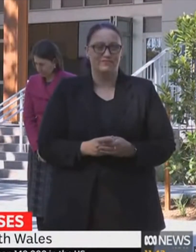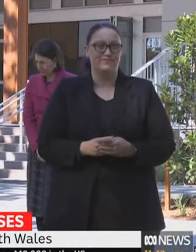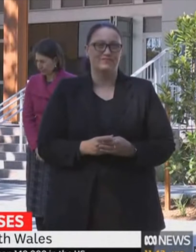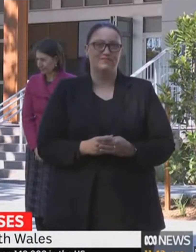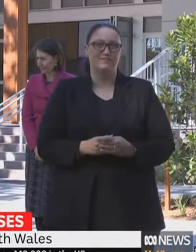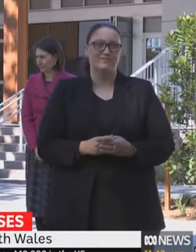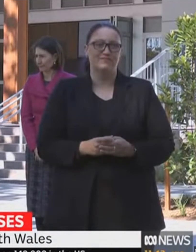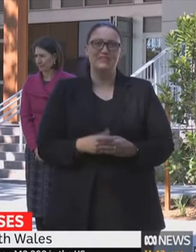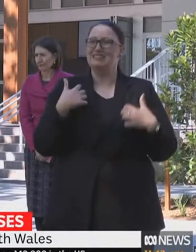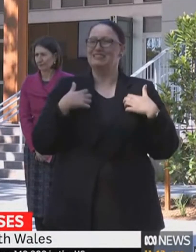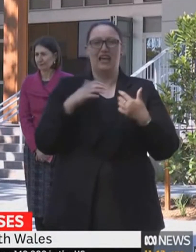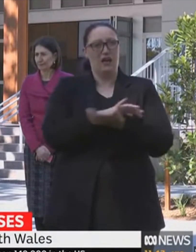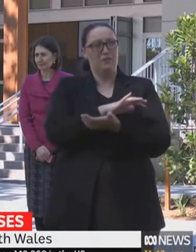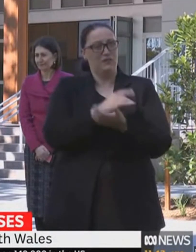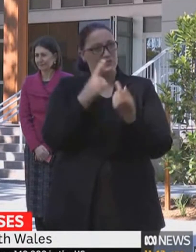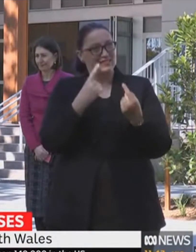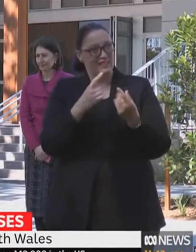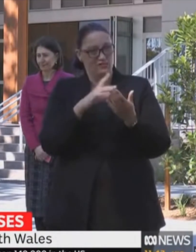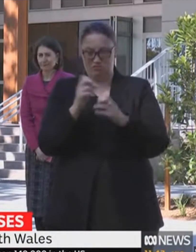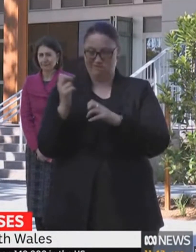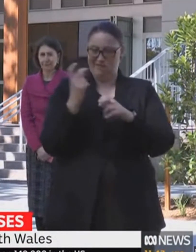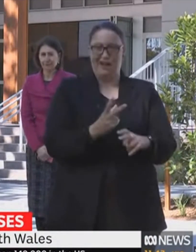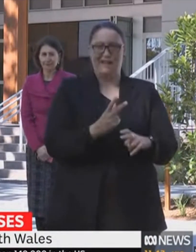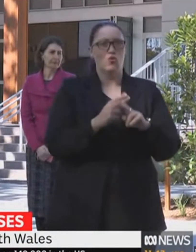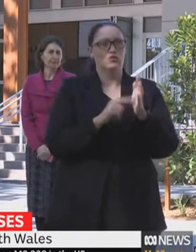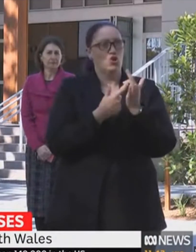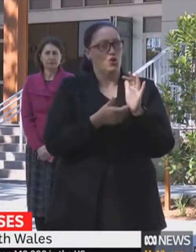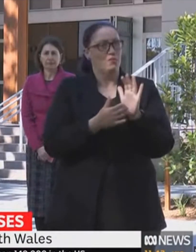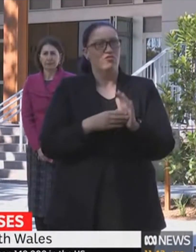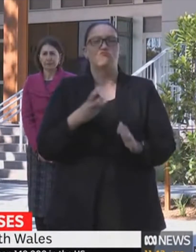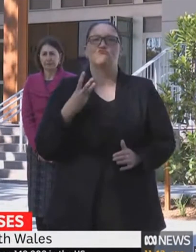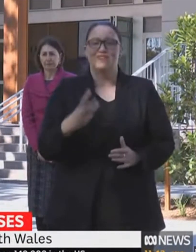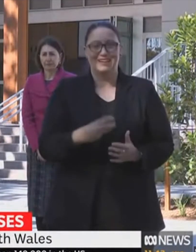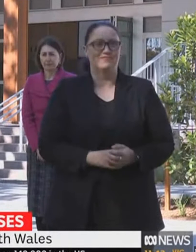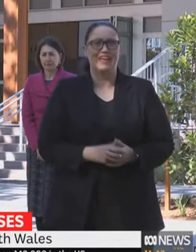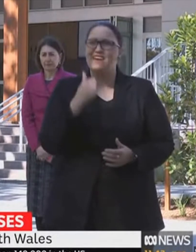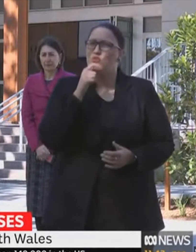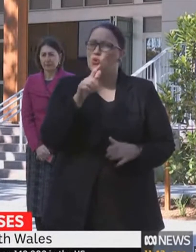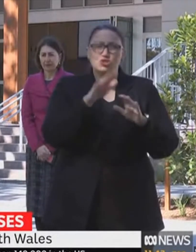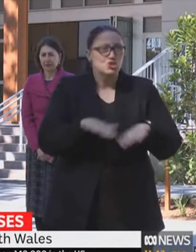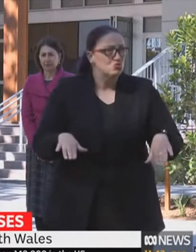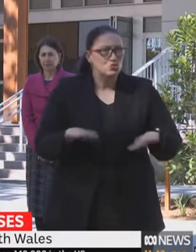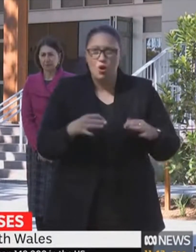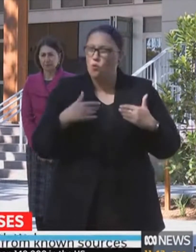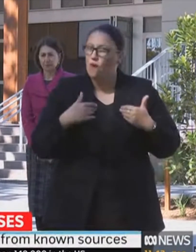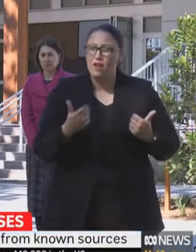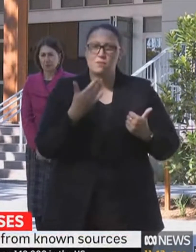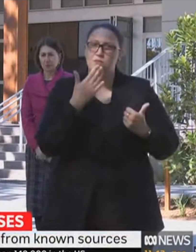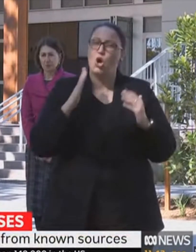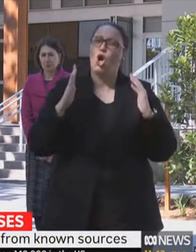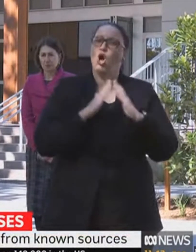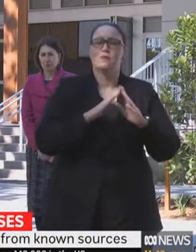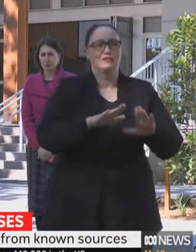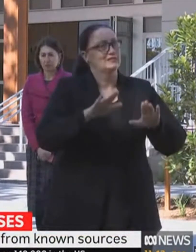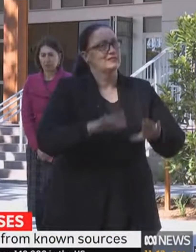and excited to have our students back for Term 3. Certainly, we are still saying to parents that if your children are unwell, you do need to keep them at home. We don't